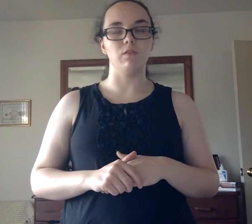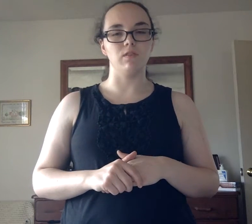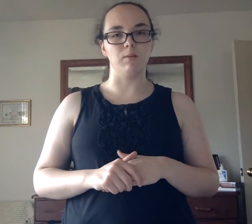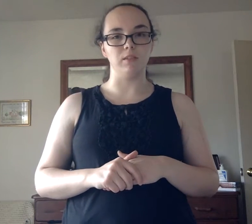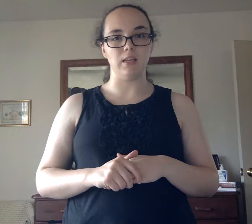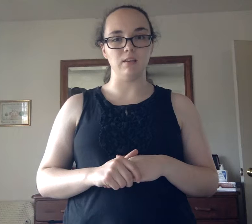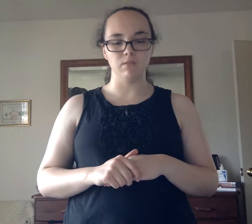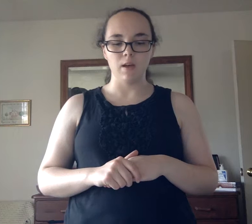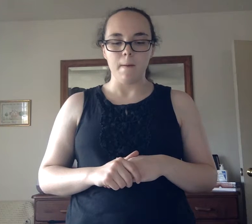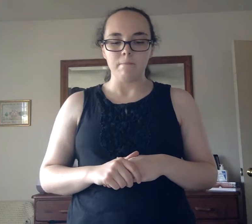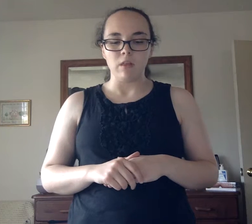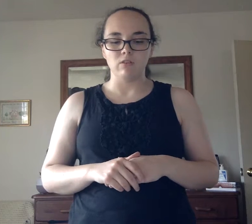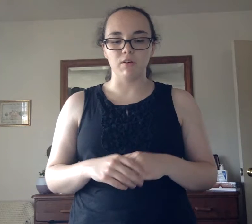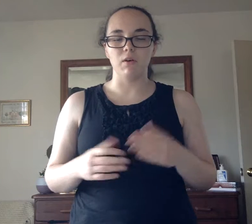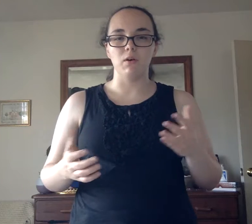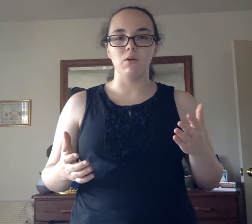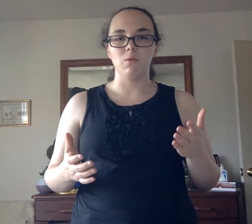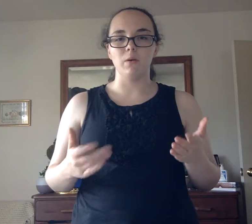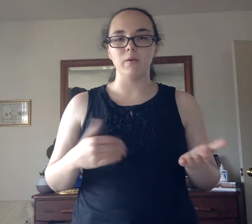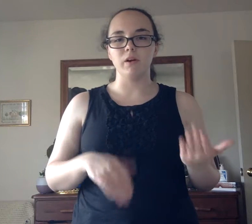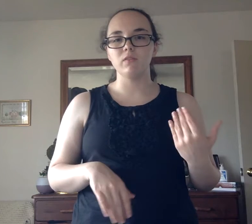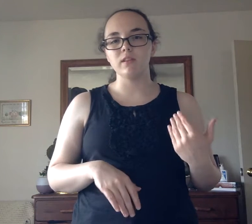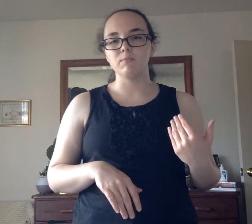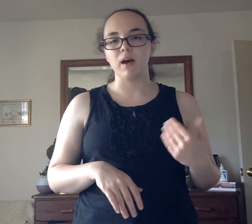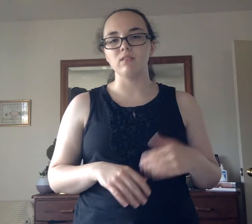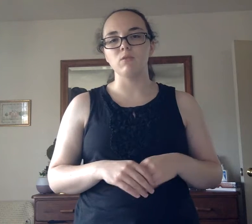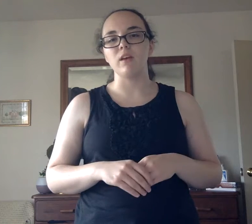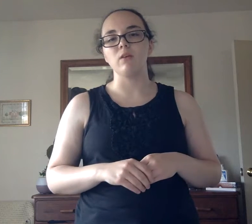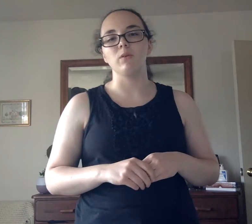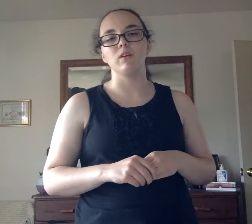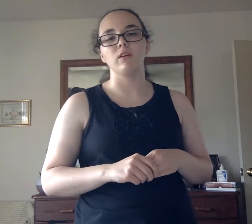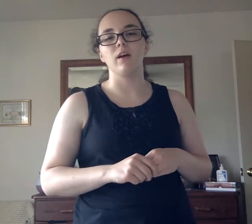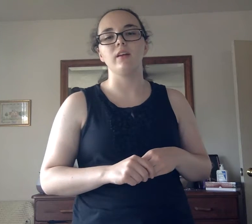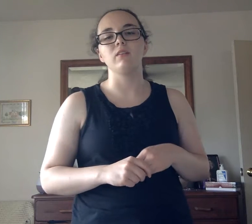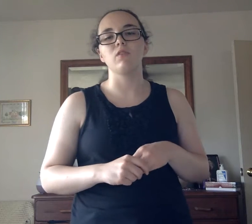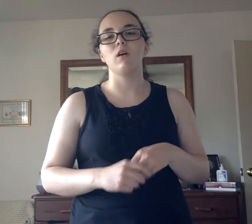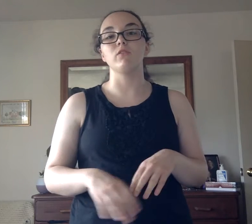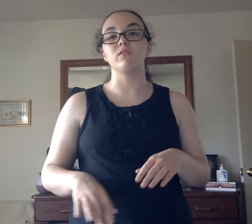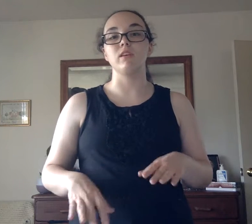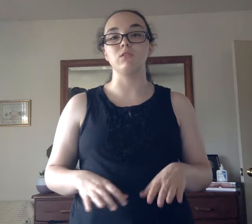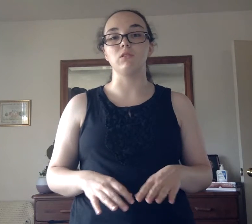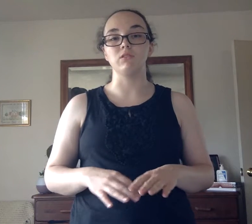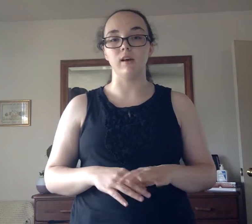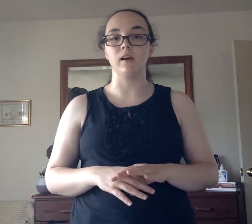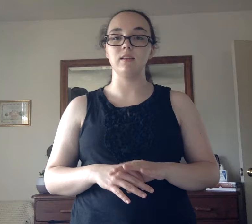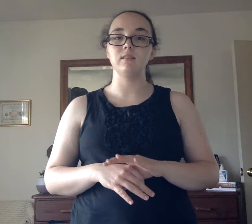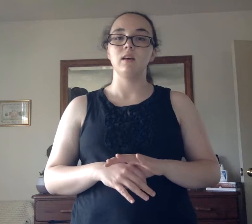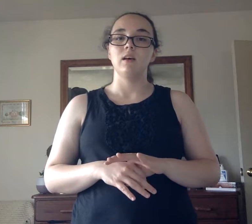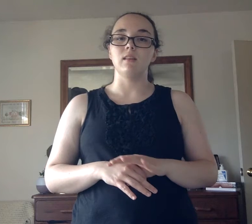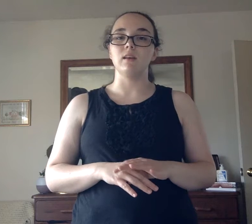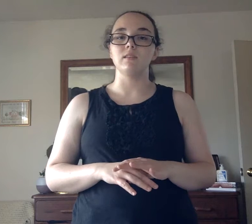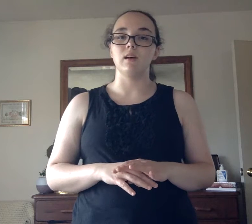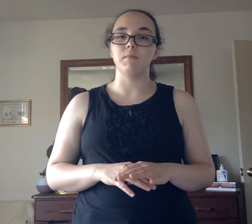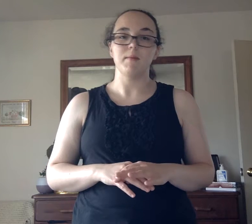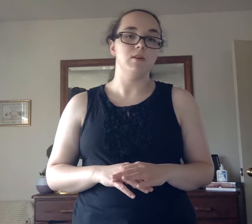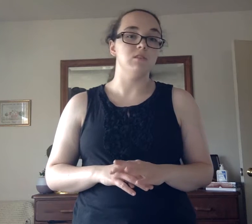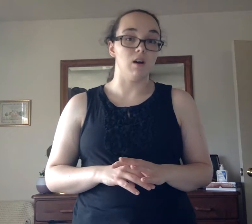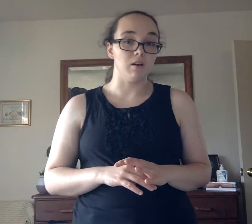I believe. So what we went over this past week were kind of conversational signs, things that maybe you'll talk